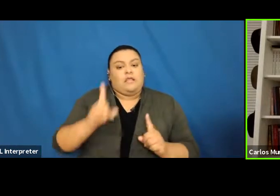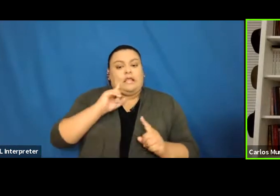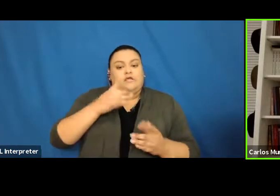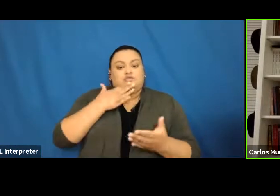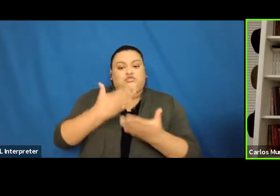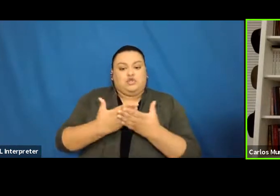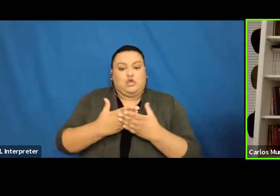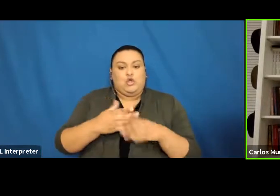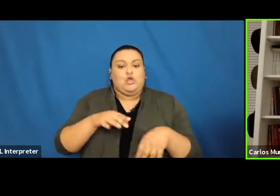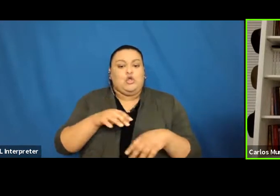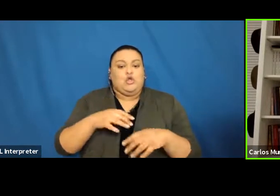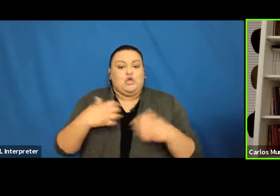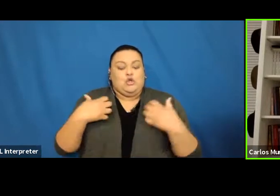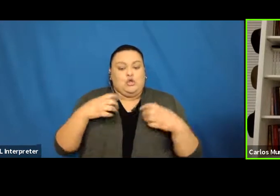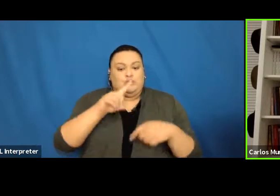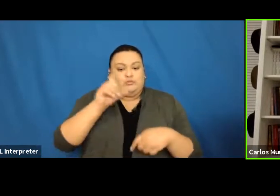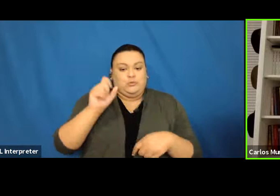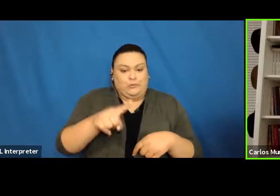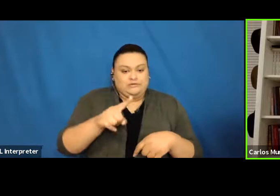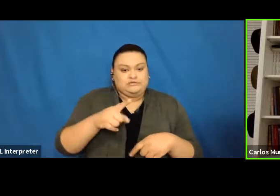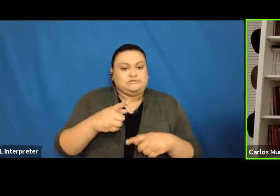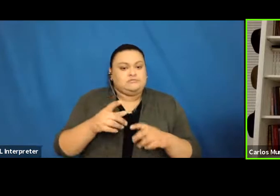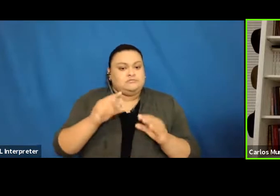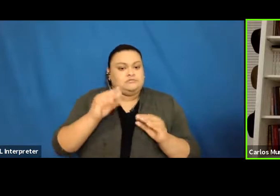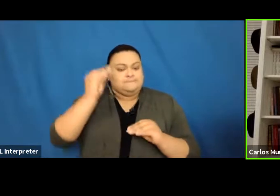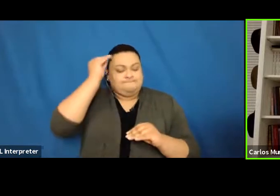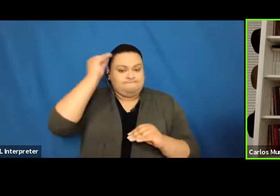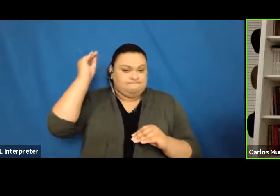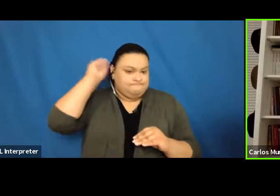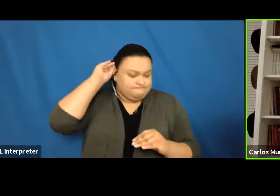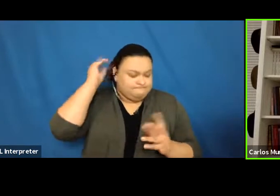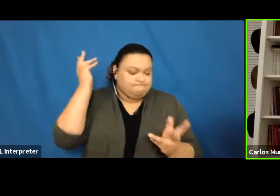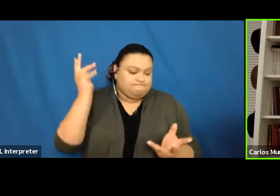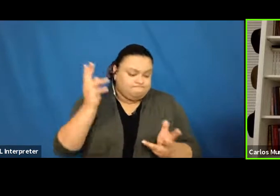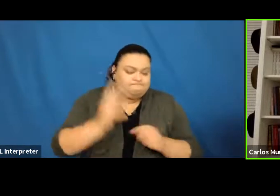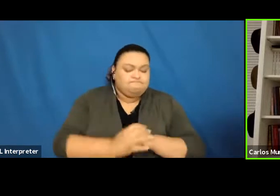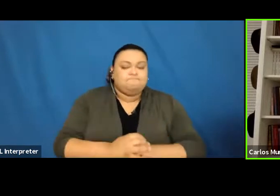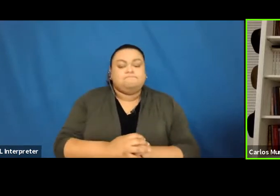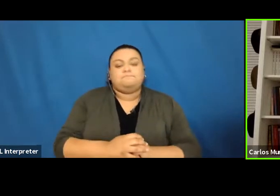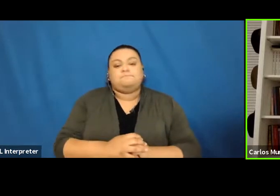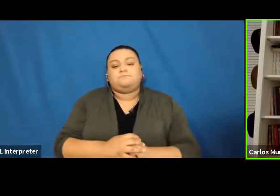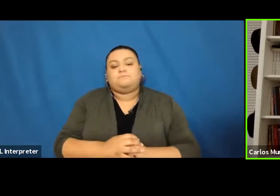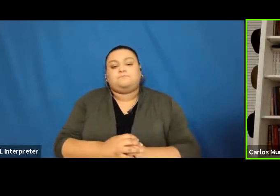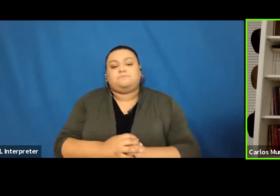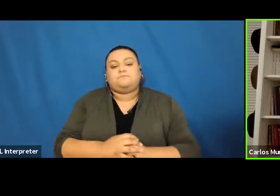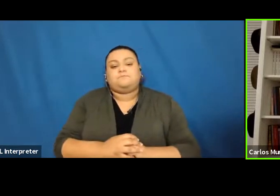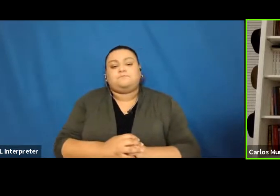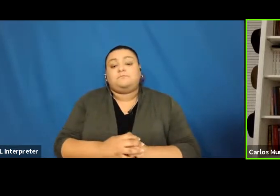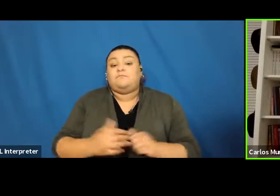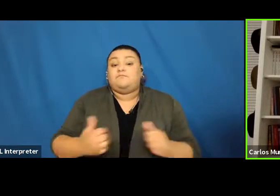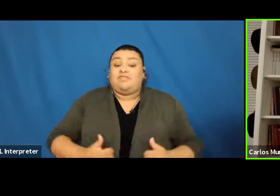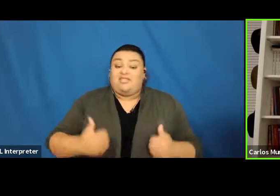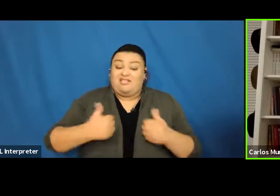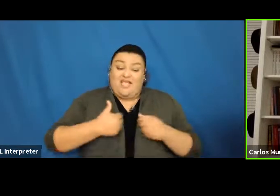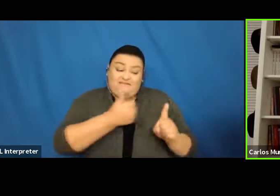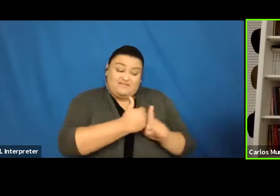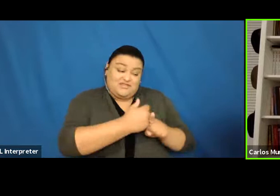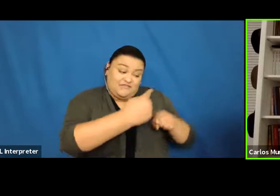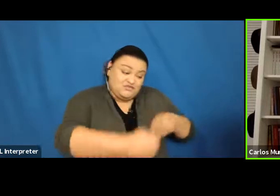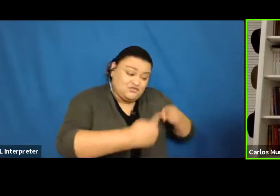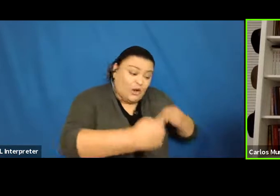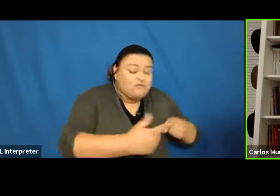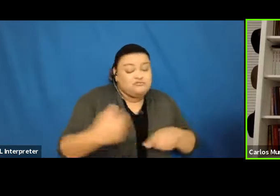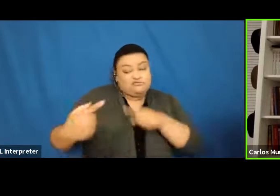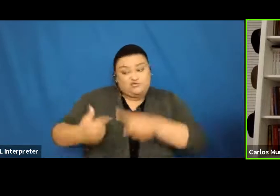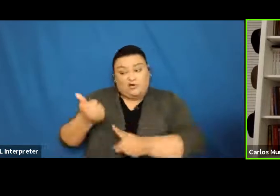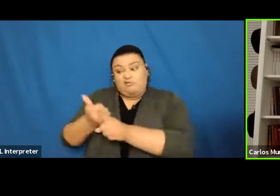that bear in mind that, like I said before, life is struggle and struggle is life. We're never going to